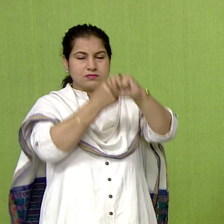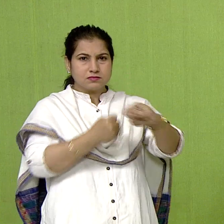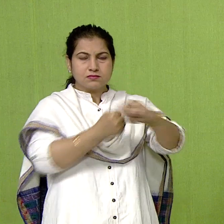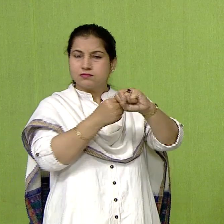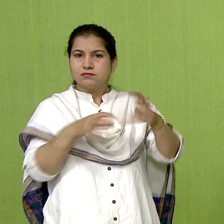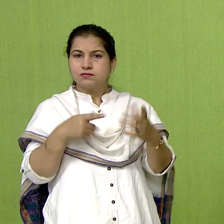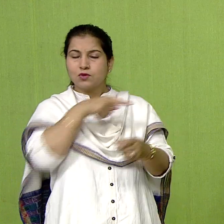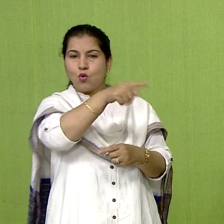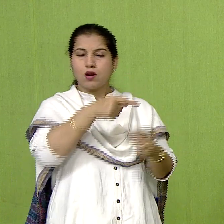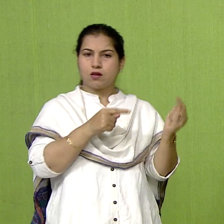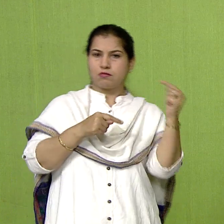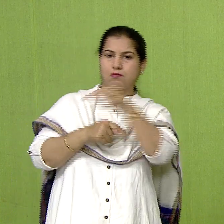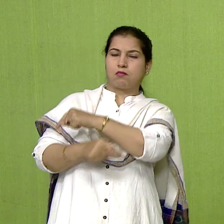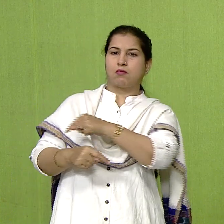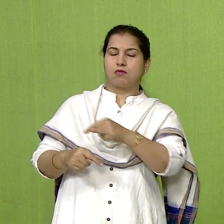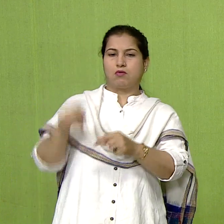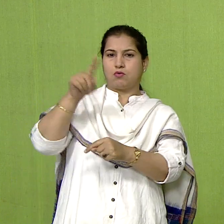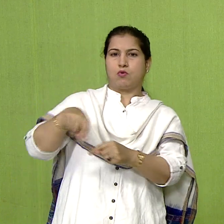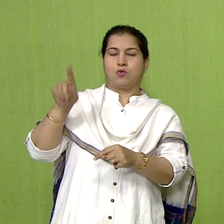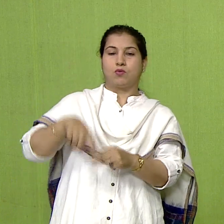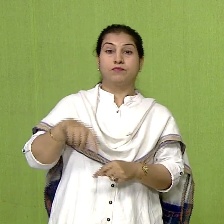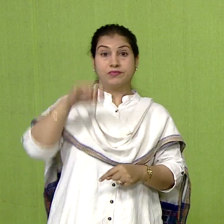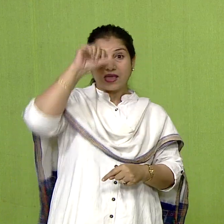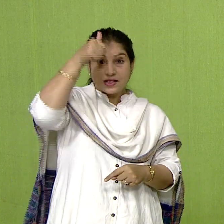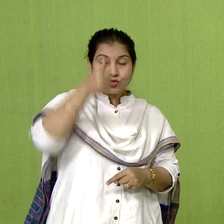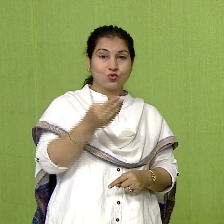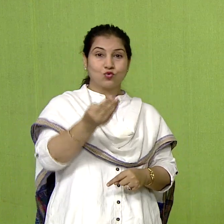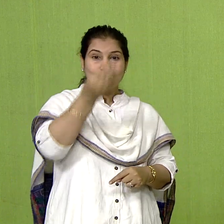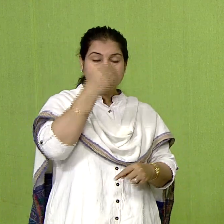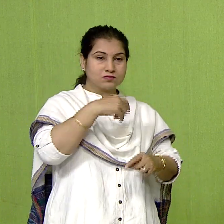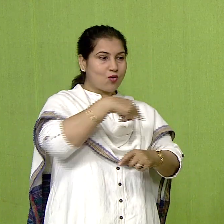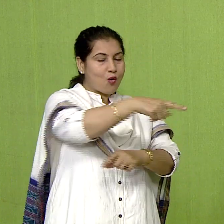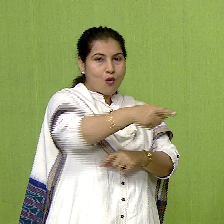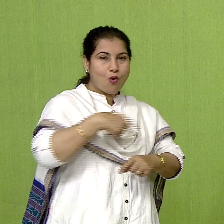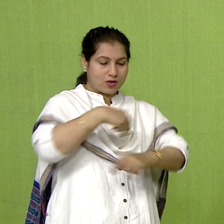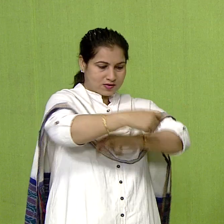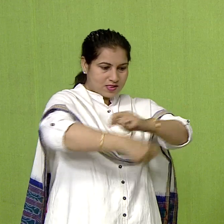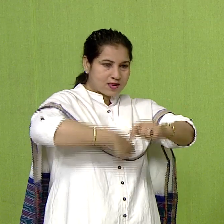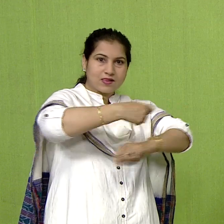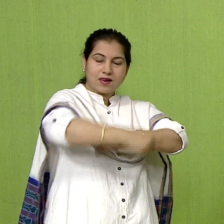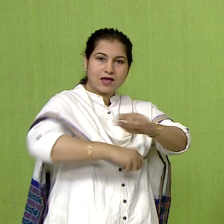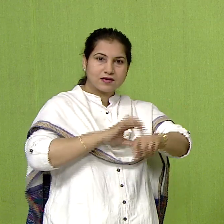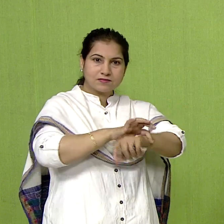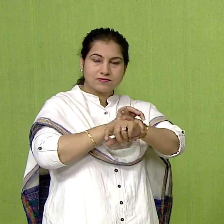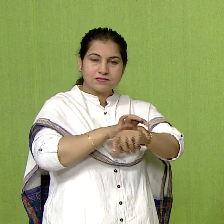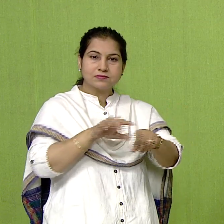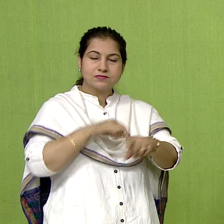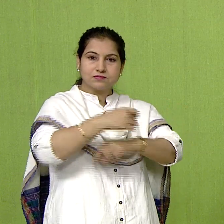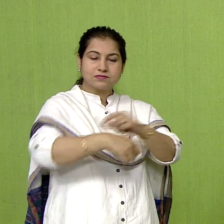Hindus and Muslims tied Rakhi on each other's hand as a sign of unity